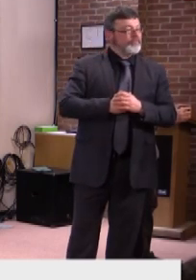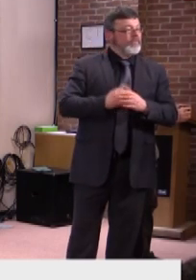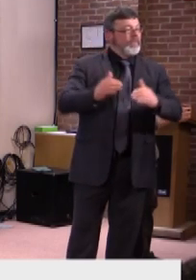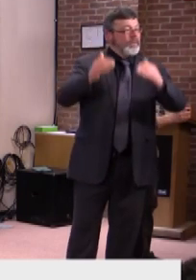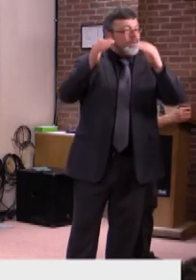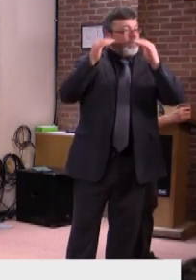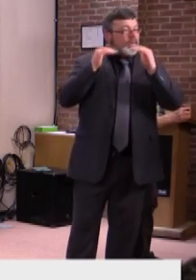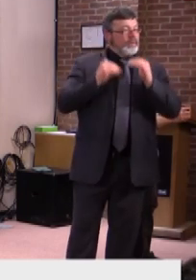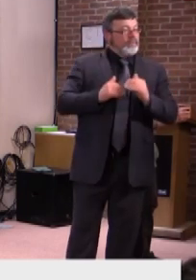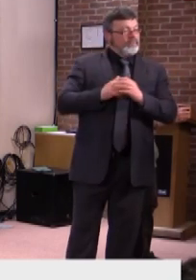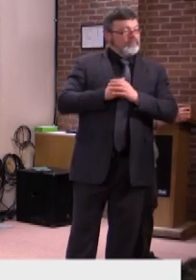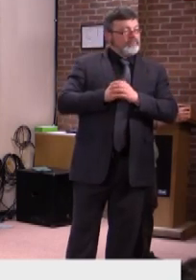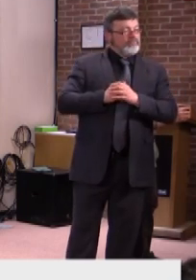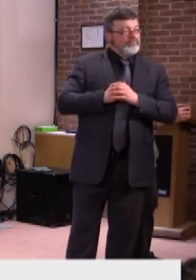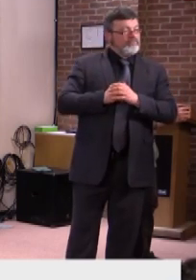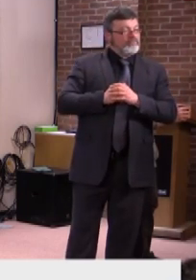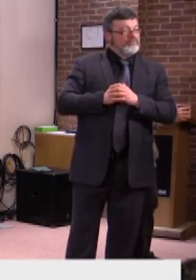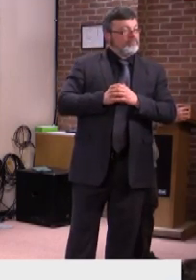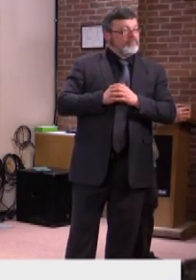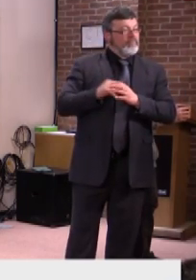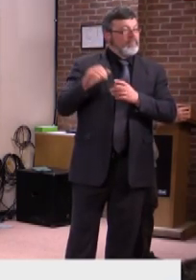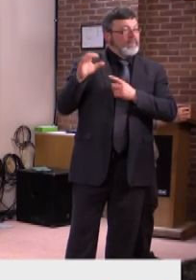tom davis compass vermont